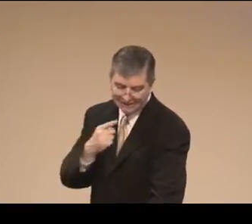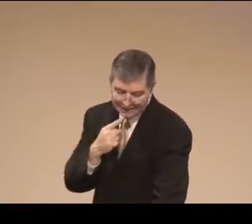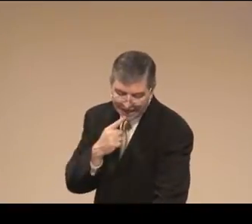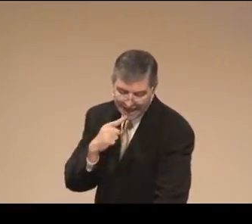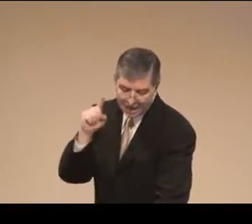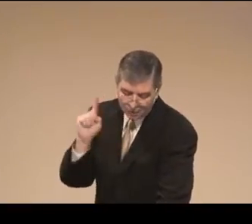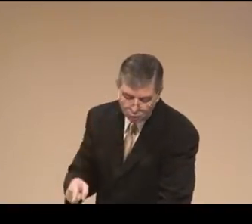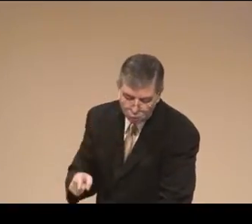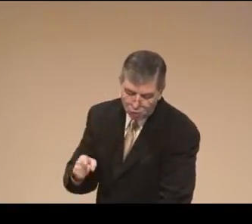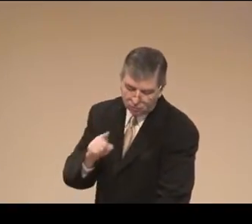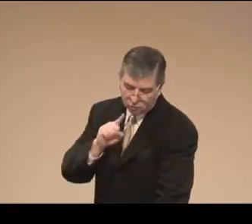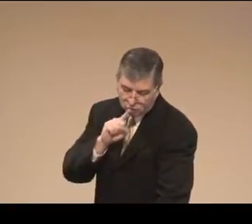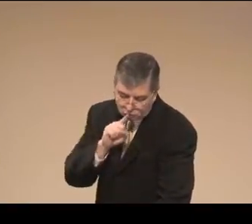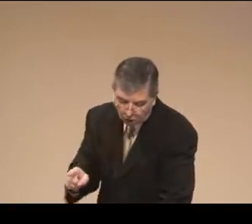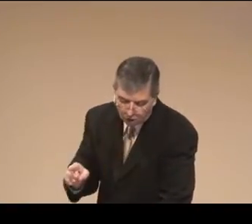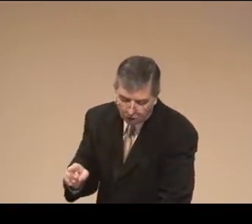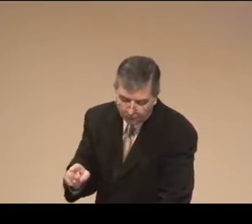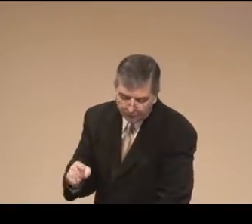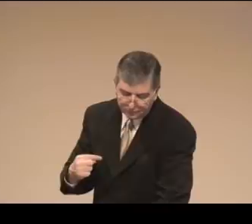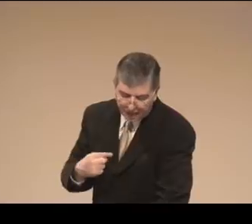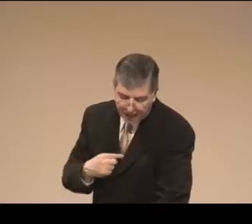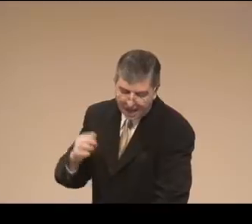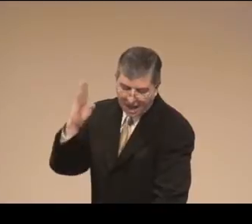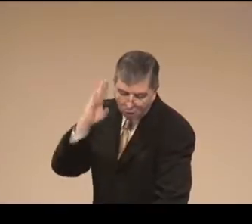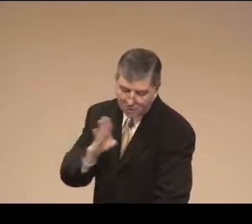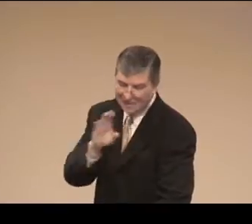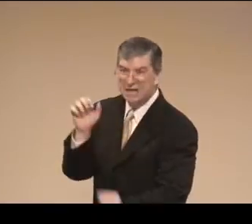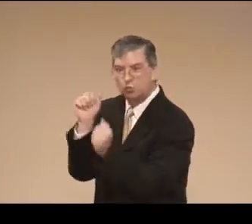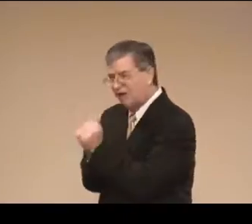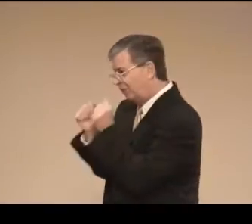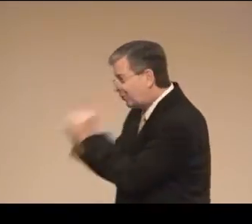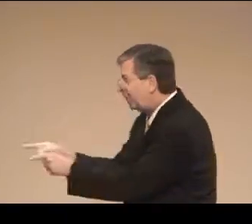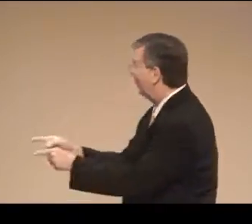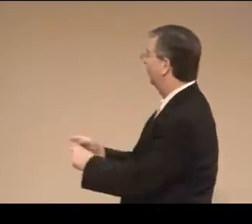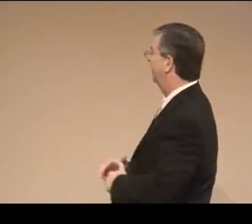And the Lord said unto him, surely I will be with thee,